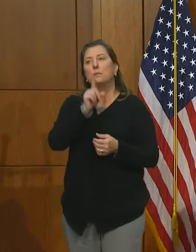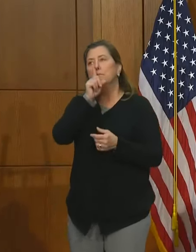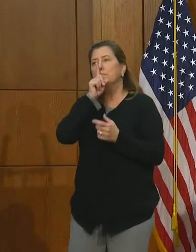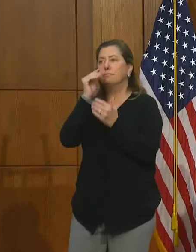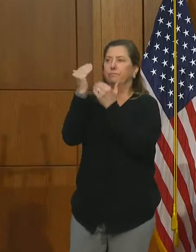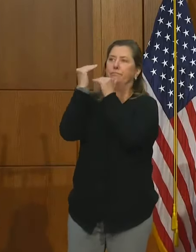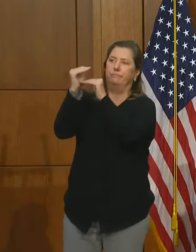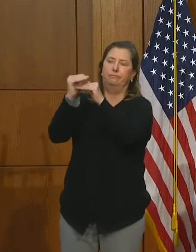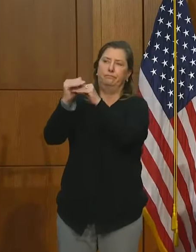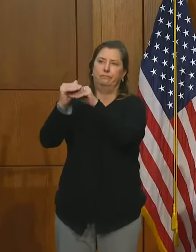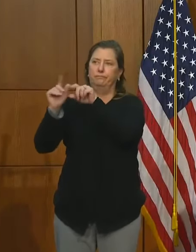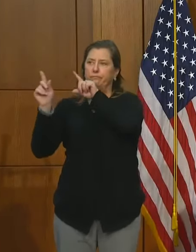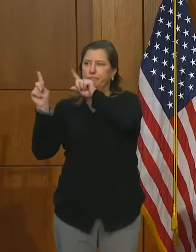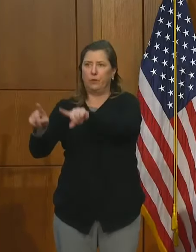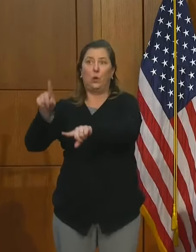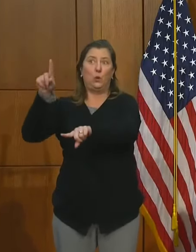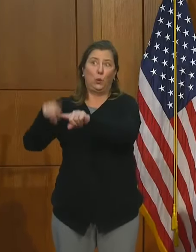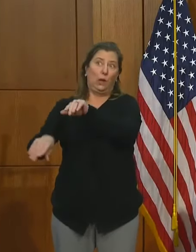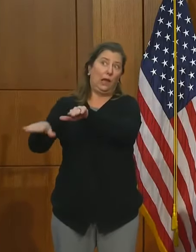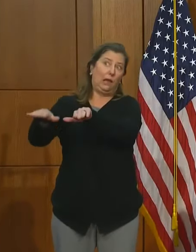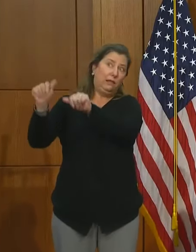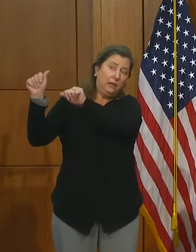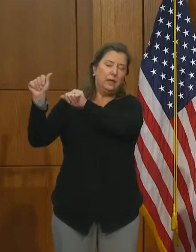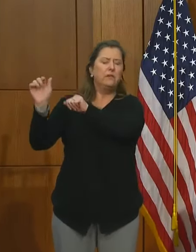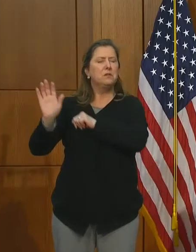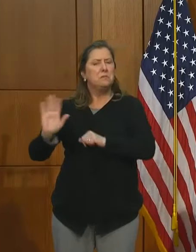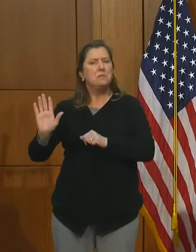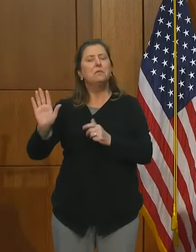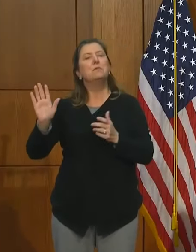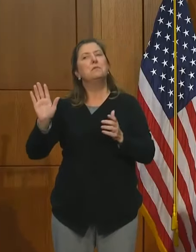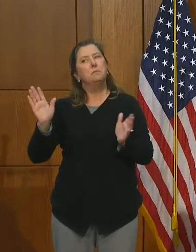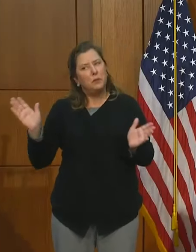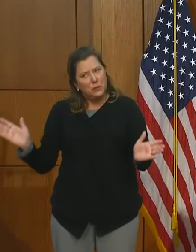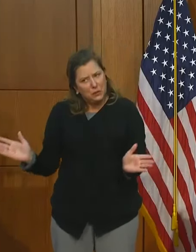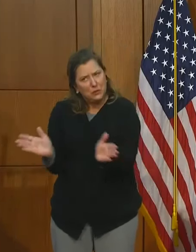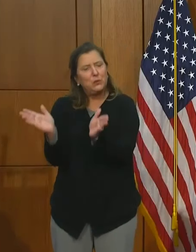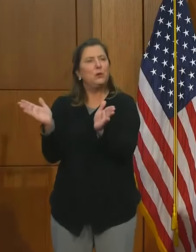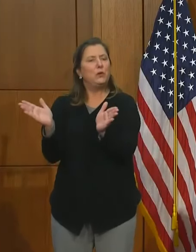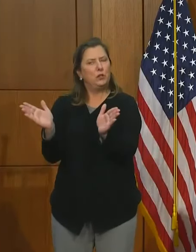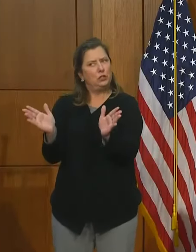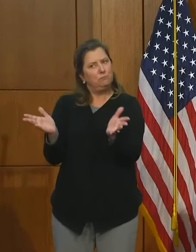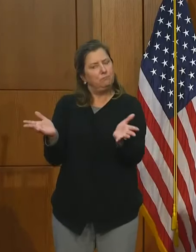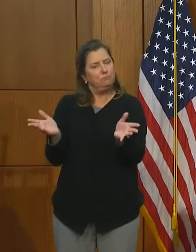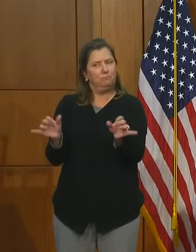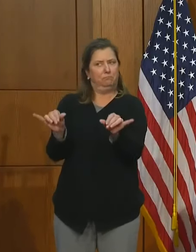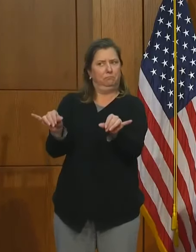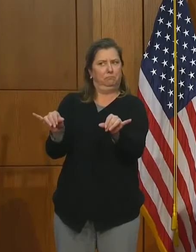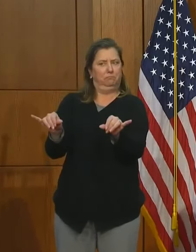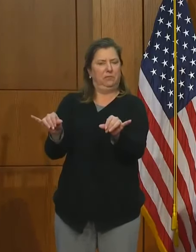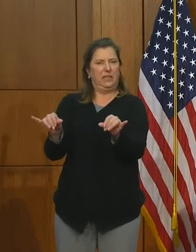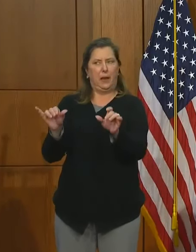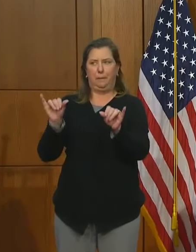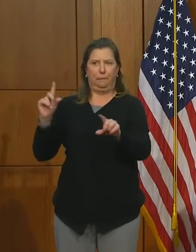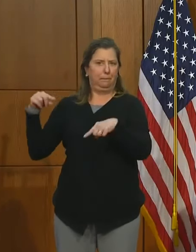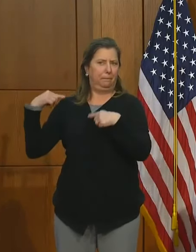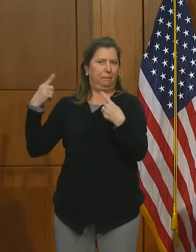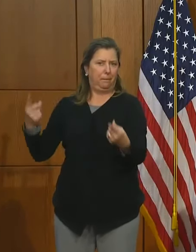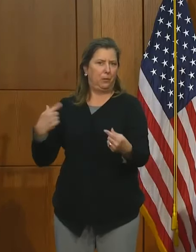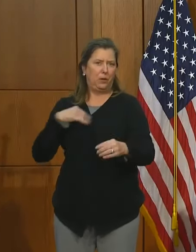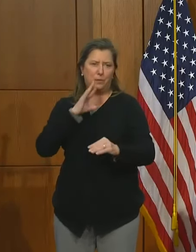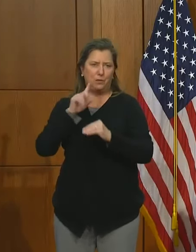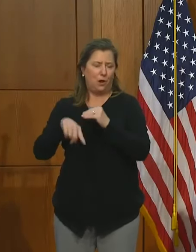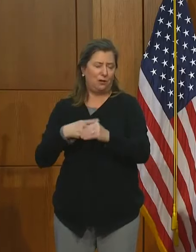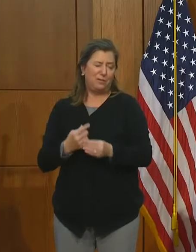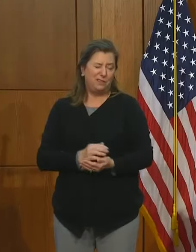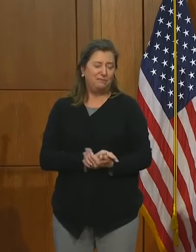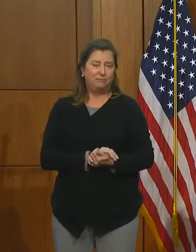them from traveling elsewhere, we would certainly encourage them to maintain the same guidelines that we've been talking about